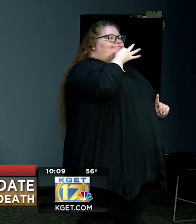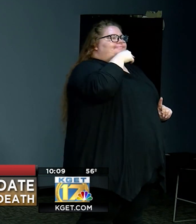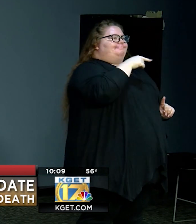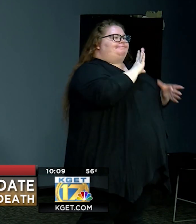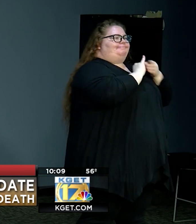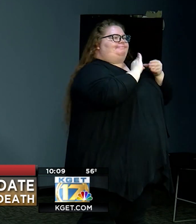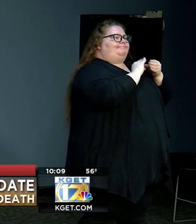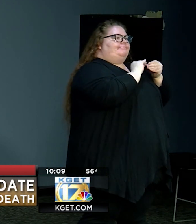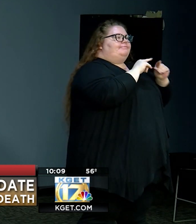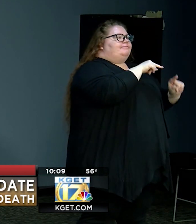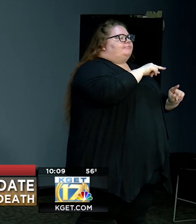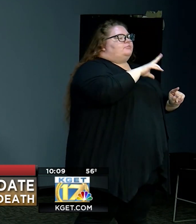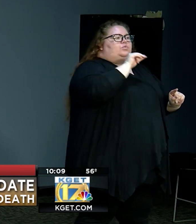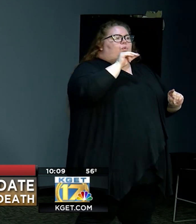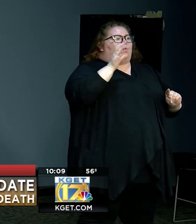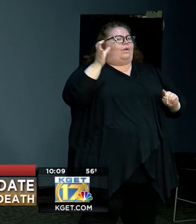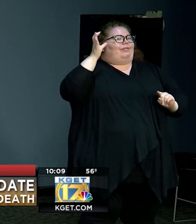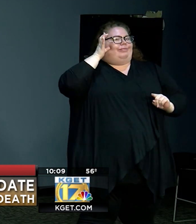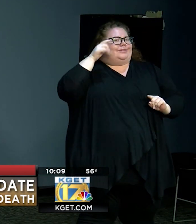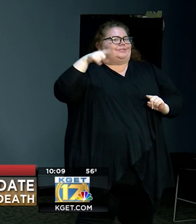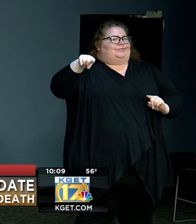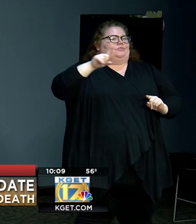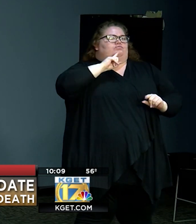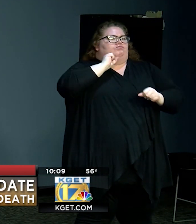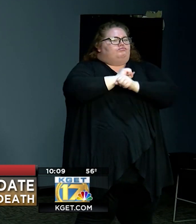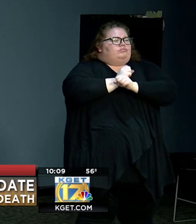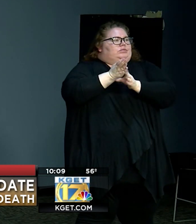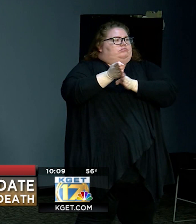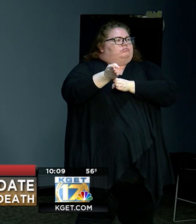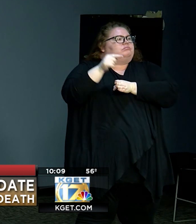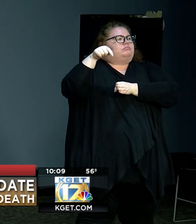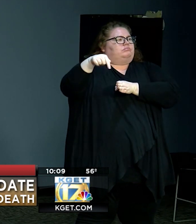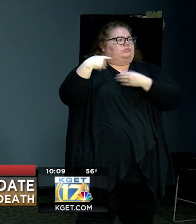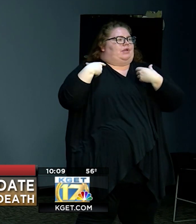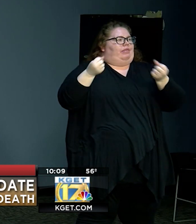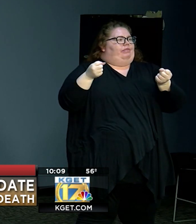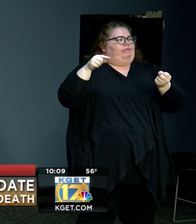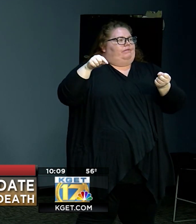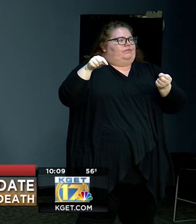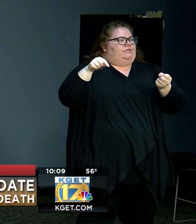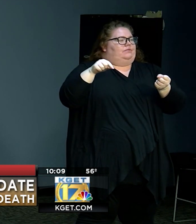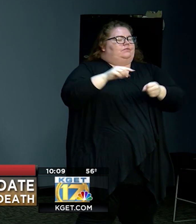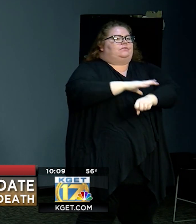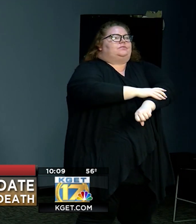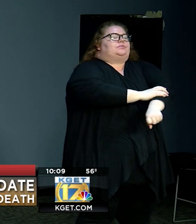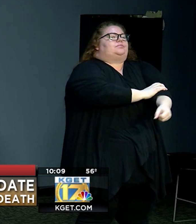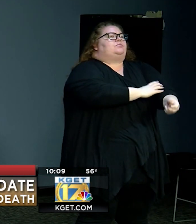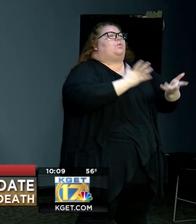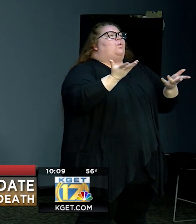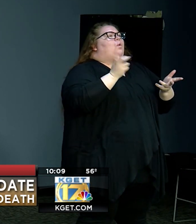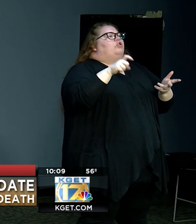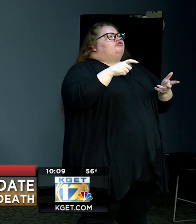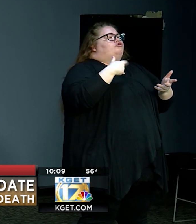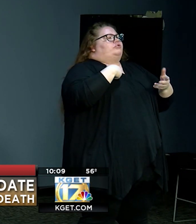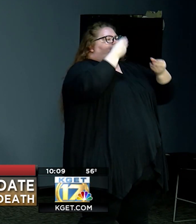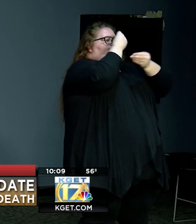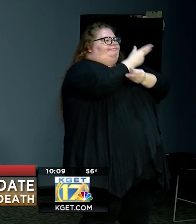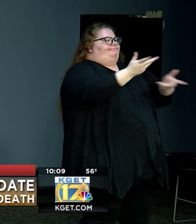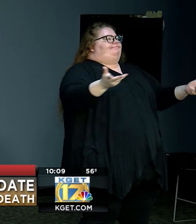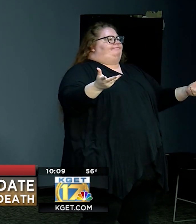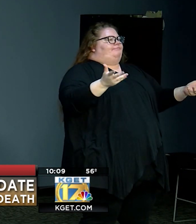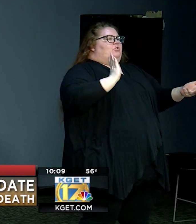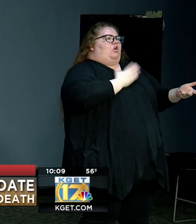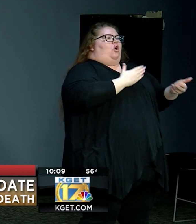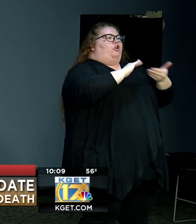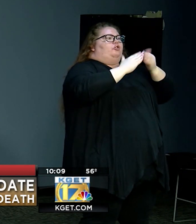and our hospital leaders on a regular basis, as mayor, what should I message to our community? And repeatedly they say